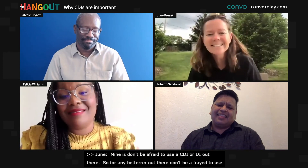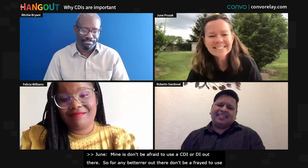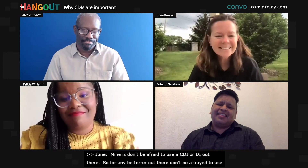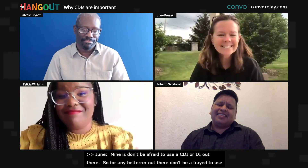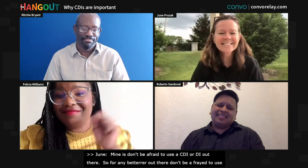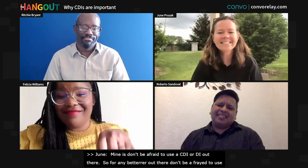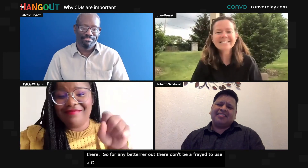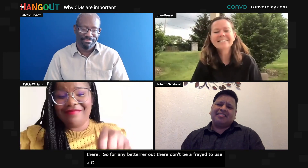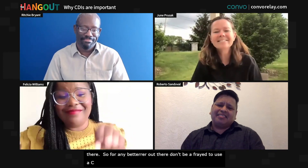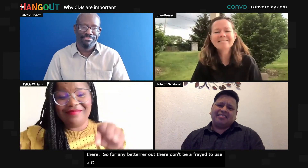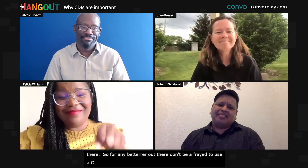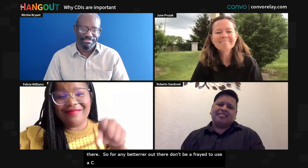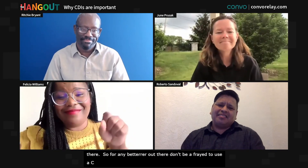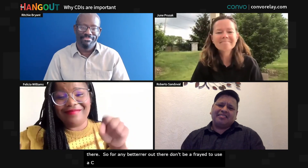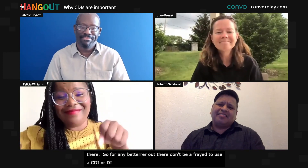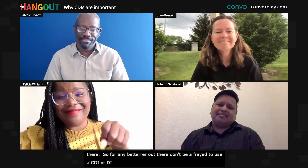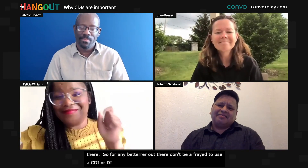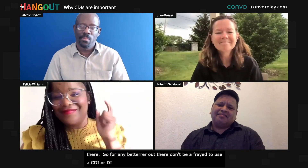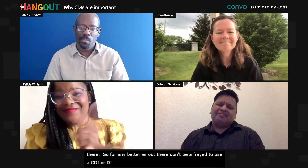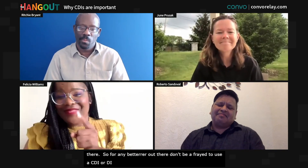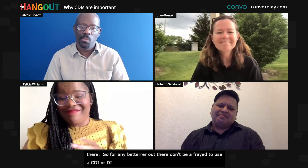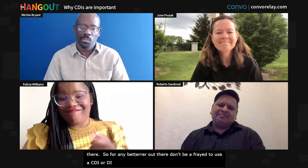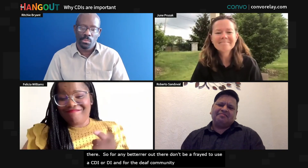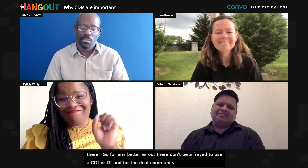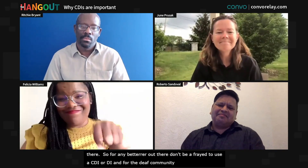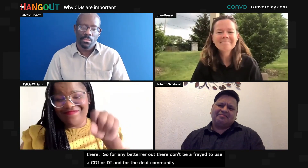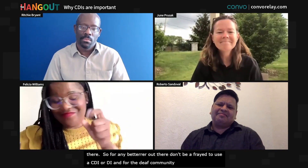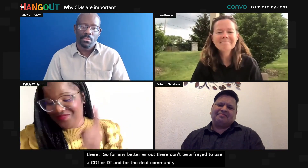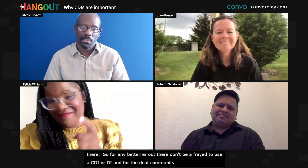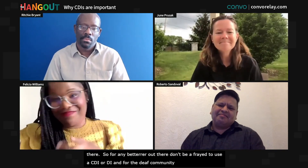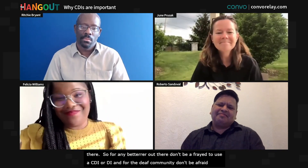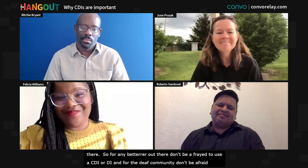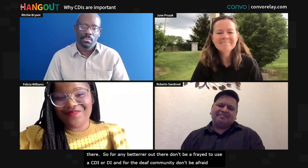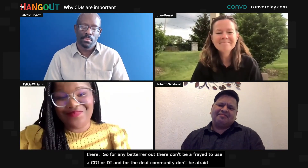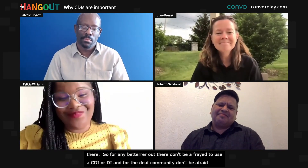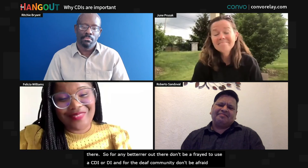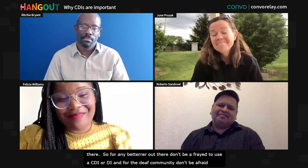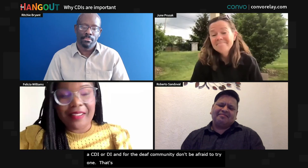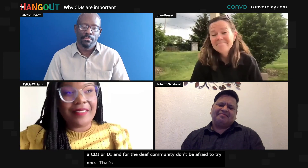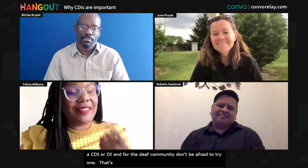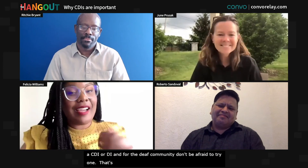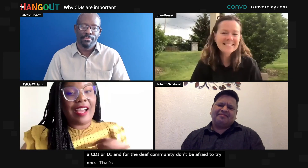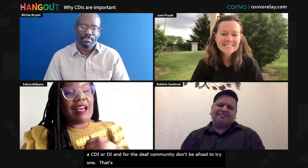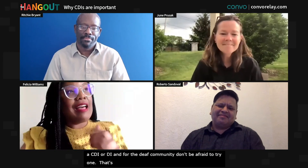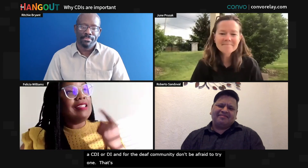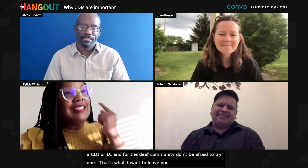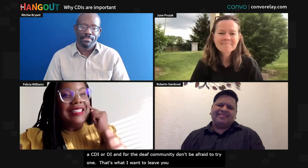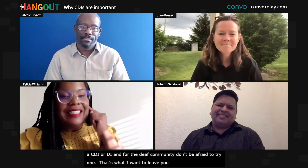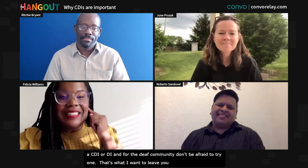to try one. That's what I want to leave everyone with. Felicia here. Yep, I'm on board with that.